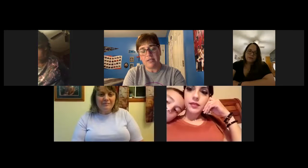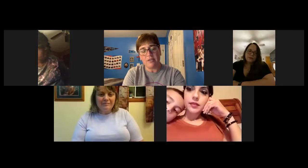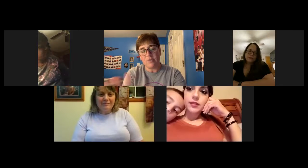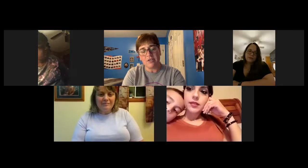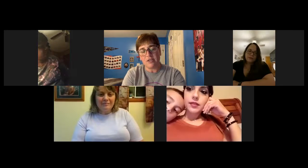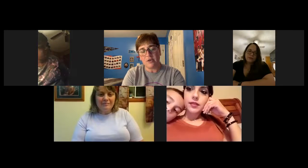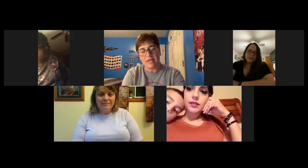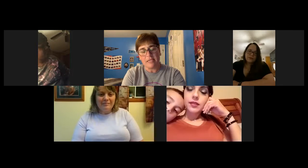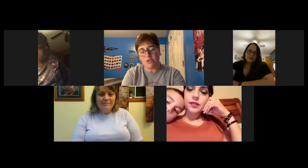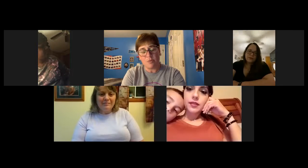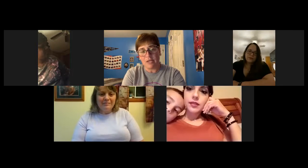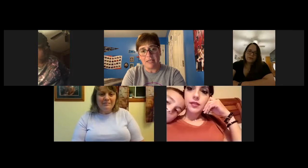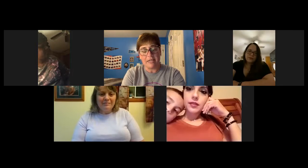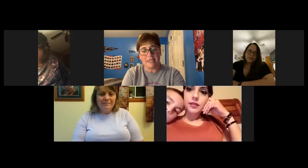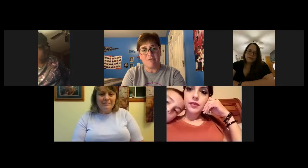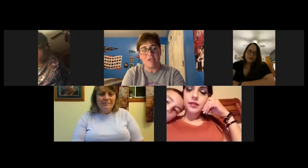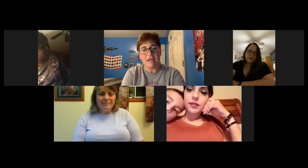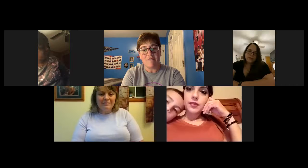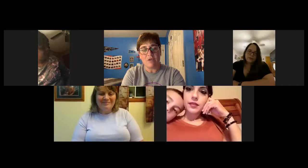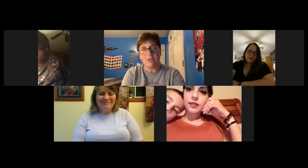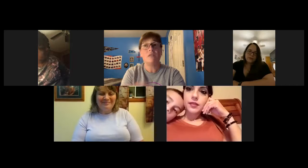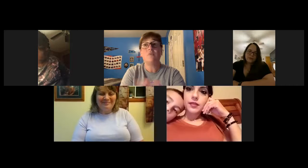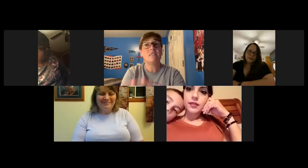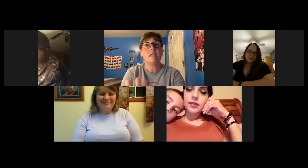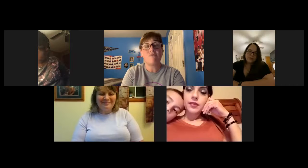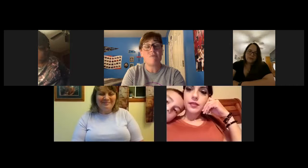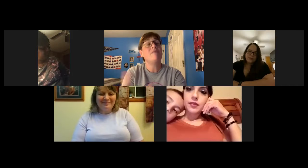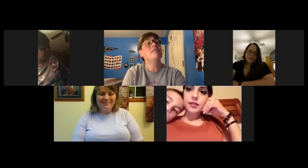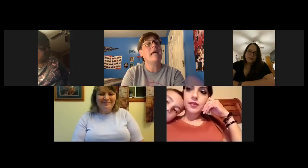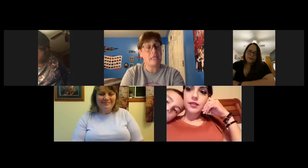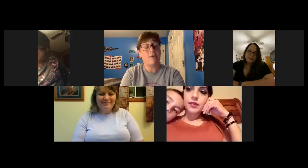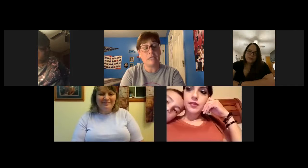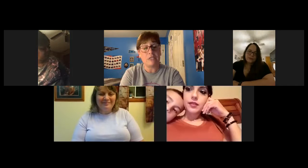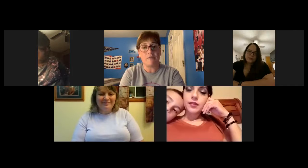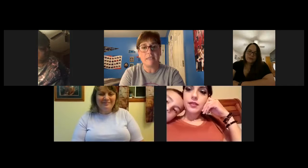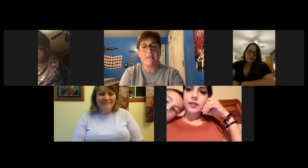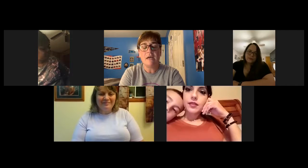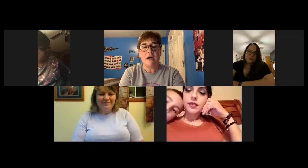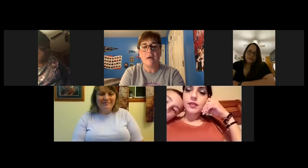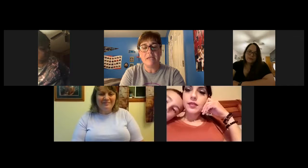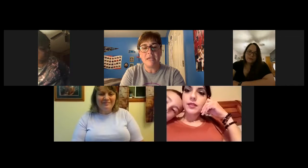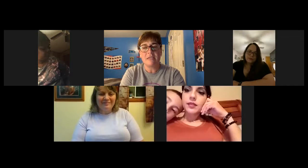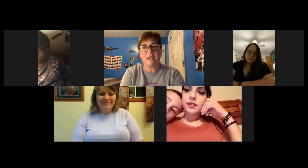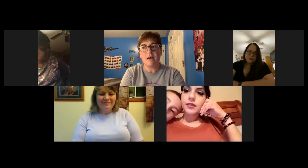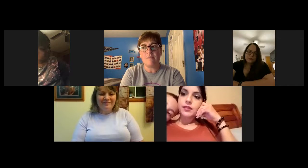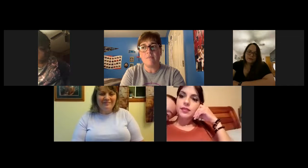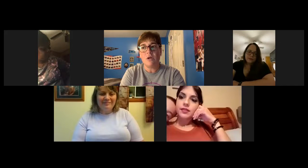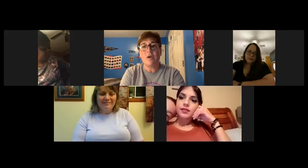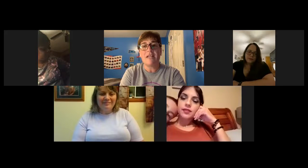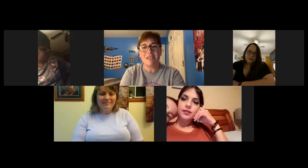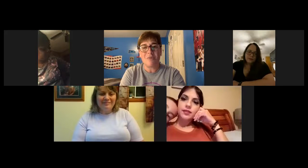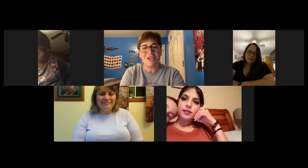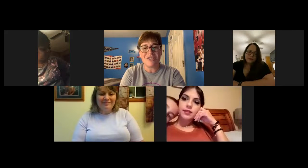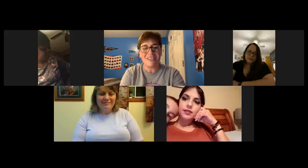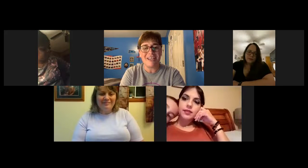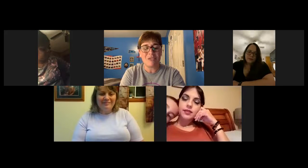we did. And you can watch all the crazy interpreting that I did for the 9:40. It wasn't 9:45. It was the 8:30 service because we